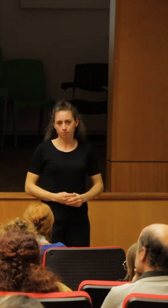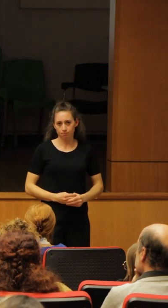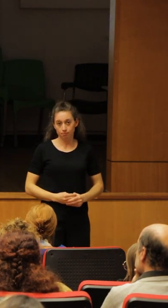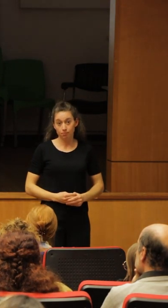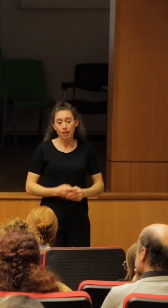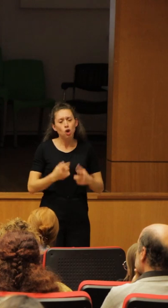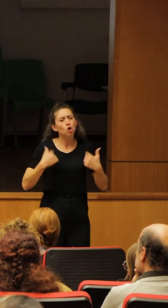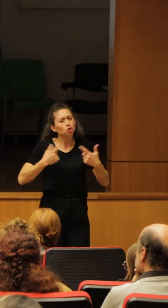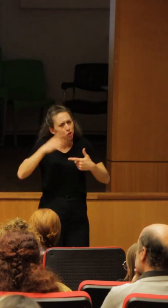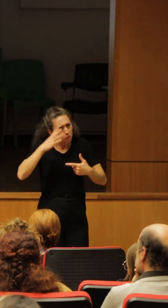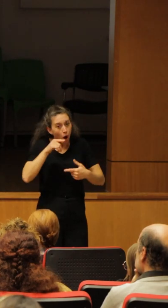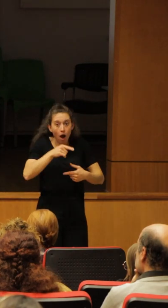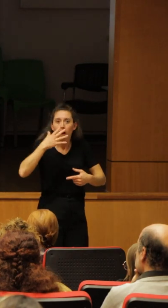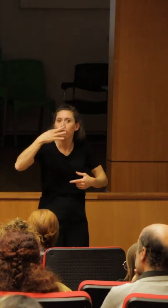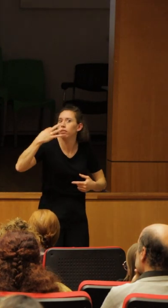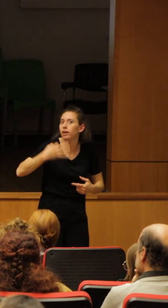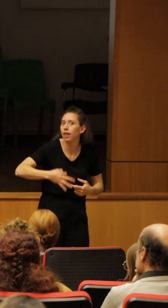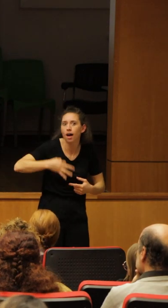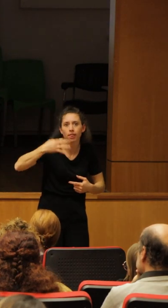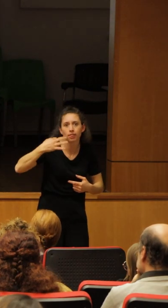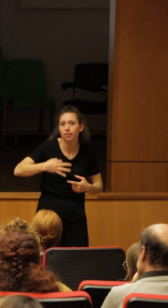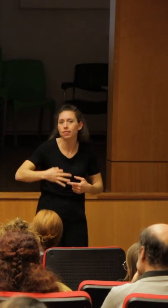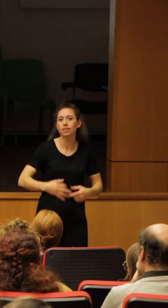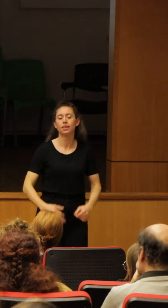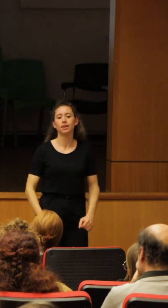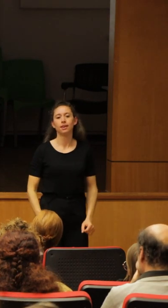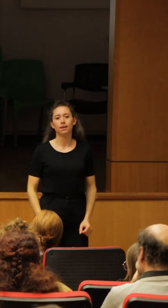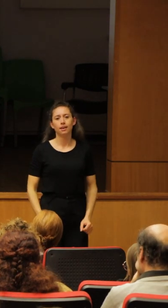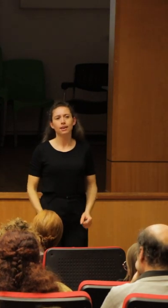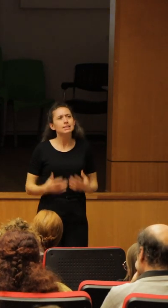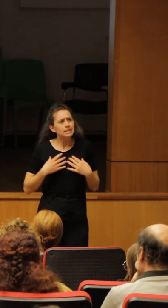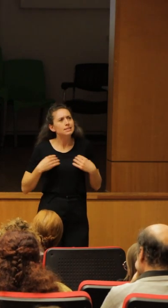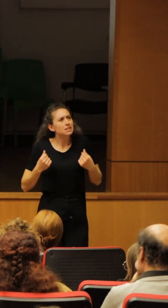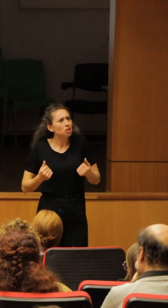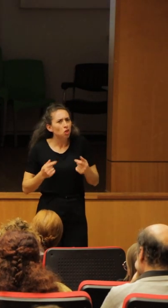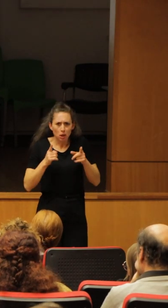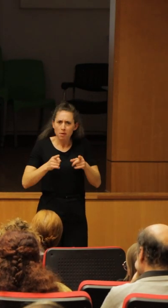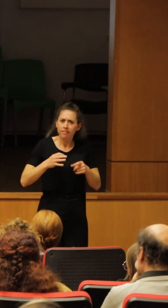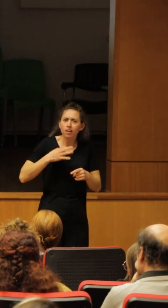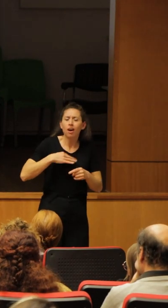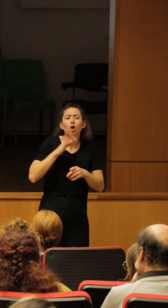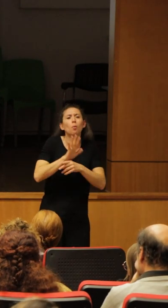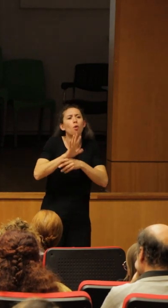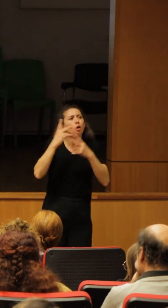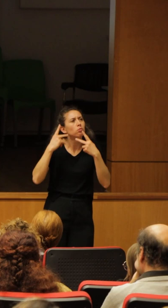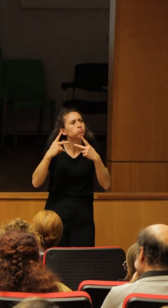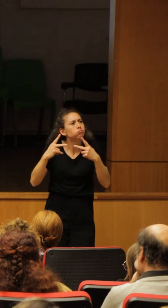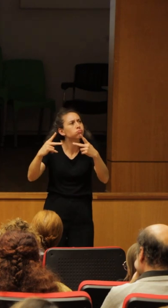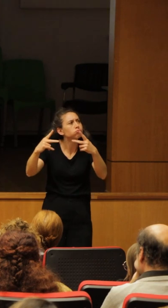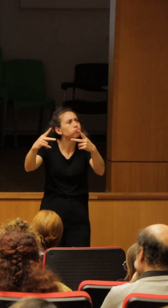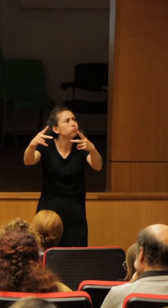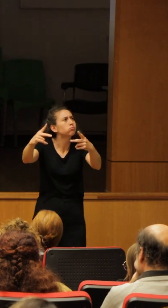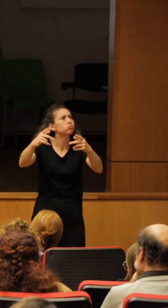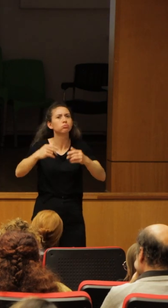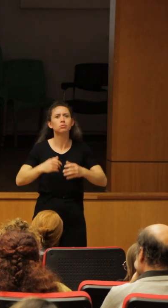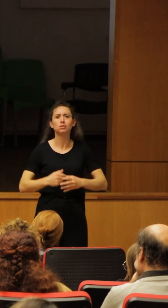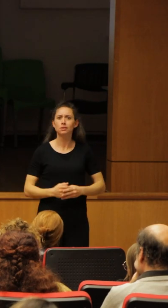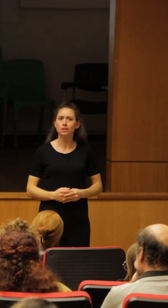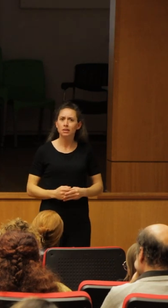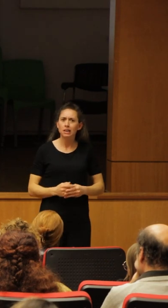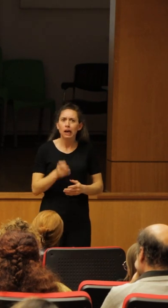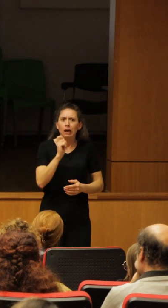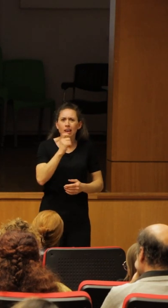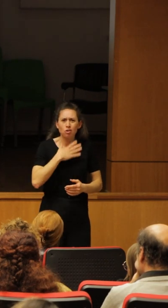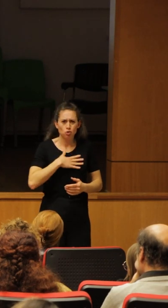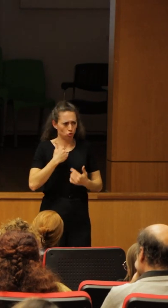true. Y creemos que eso es verdad. And we feel the life as a journey. Y sentimos que la vida es un viaje. Then who are we in that? ¿Y quién